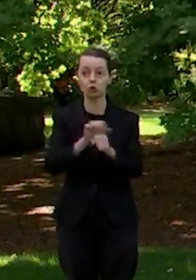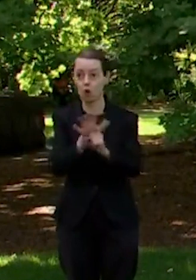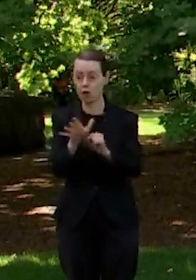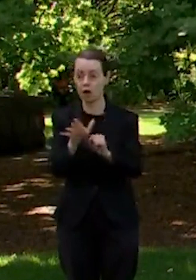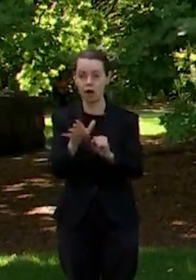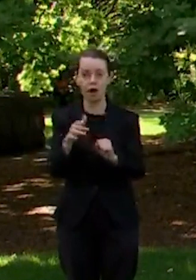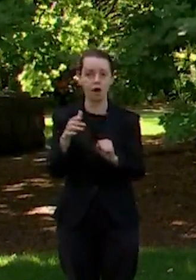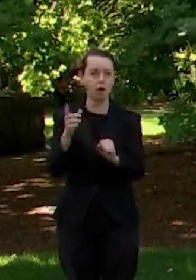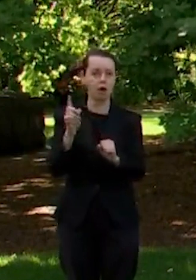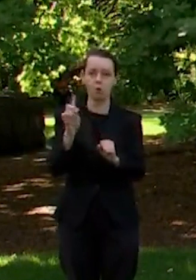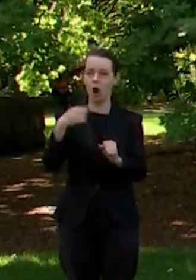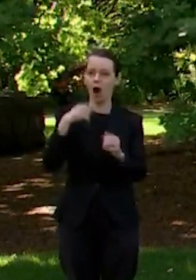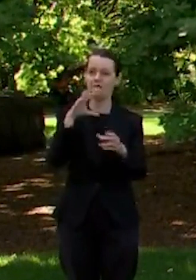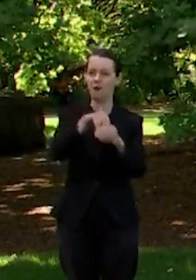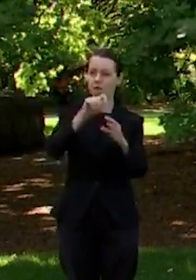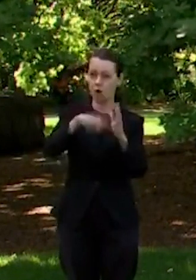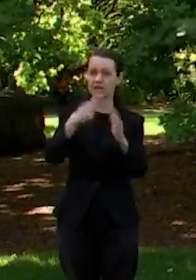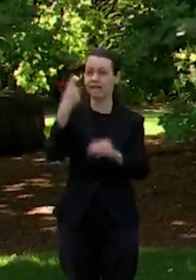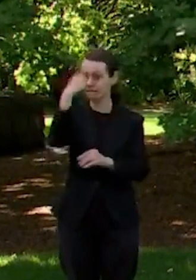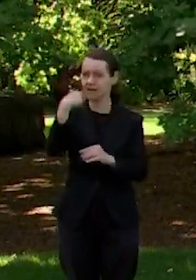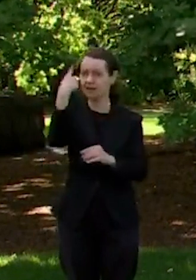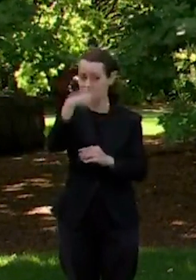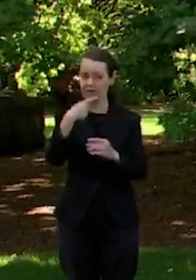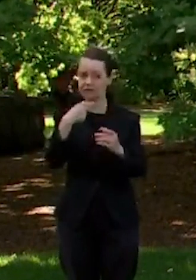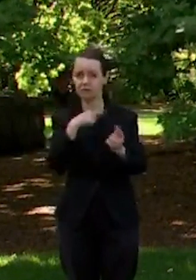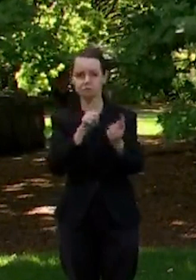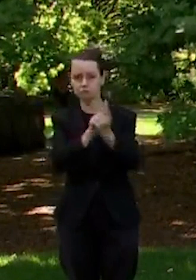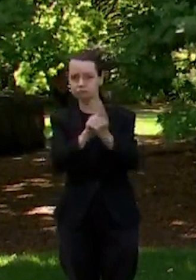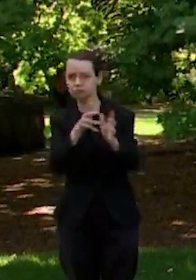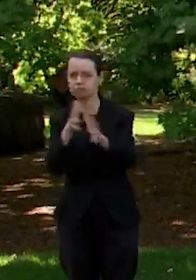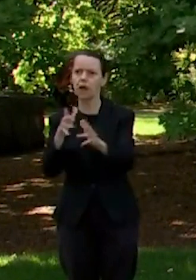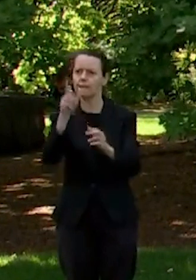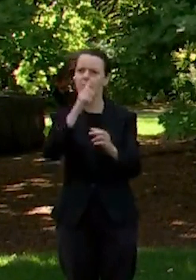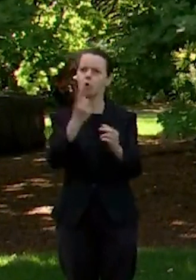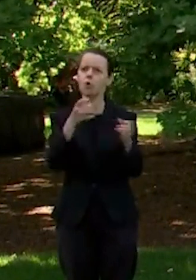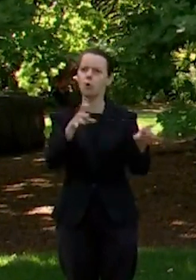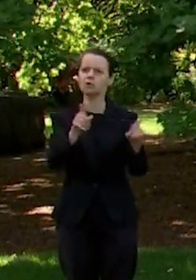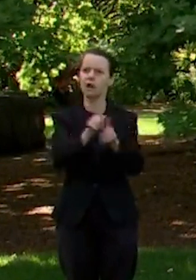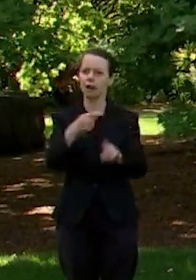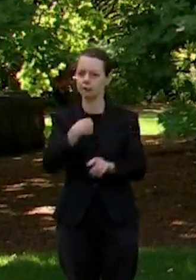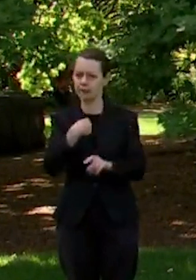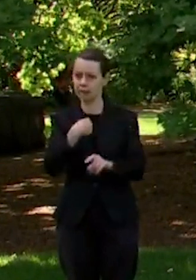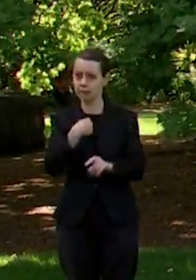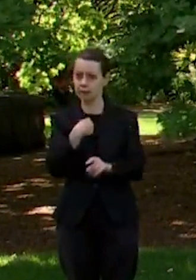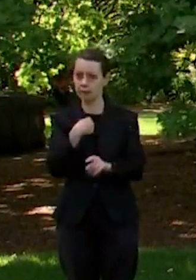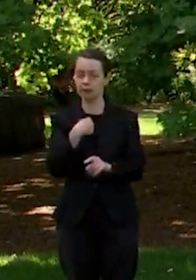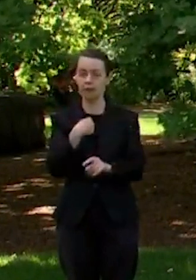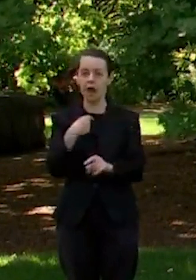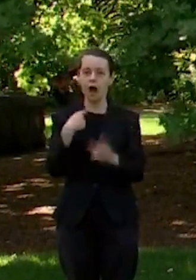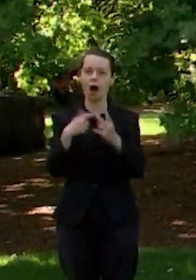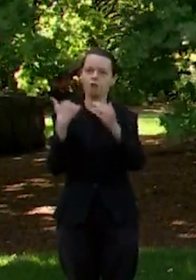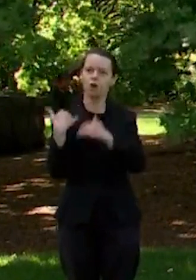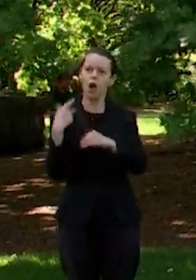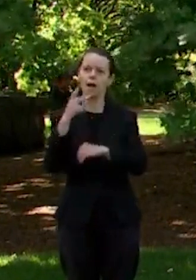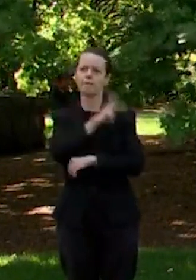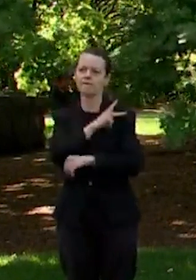I was in a number of projects where I was in face-to-face projects with other wheelchair users. I'm also reliant on professional